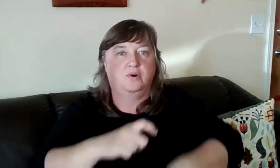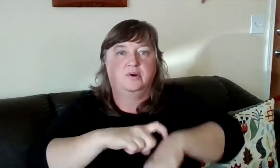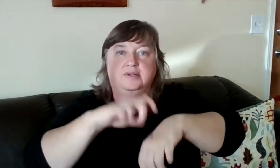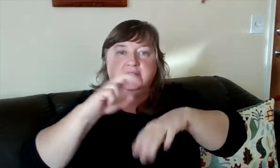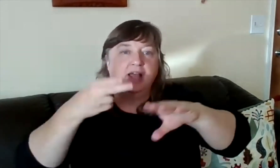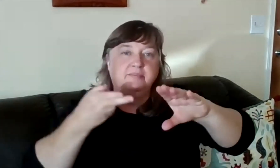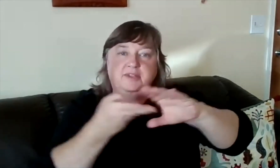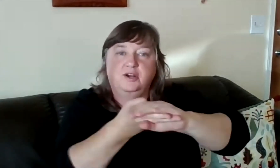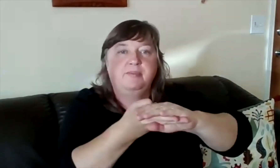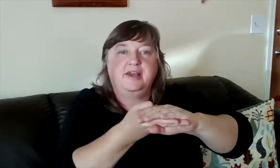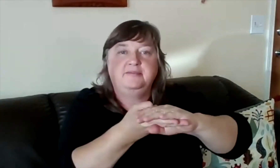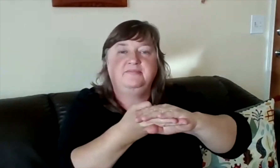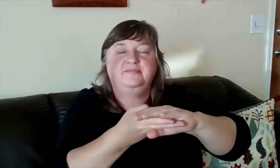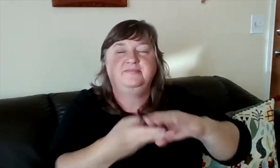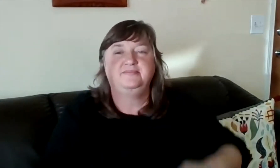or time to go to bed.